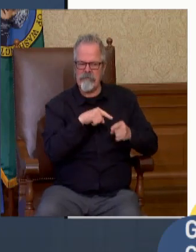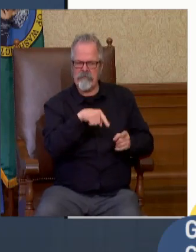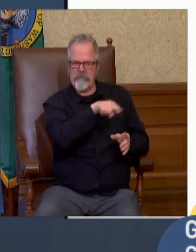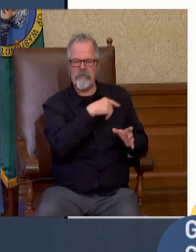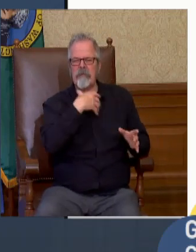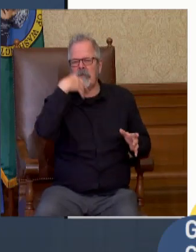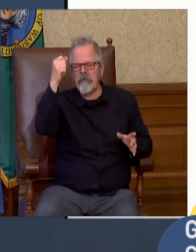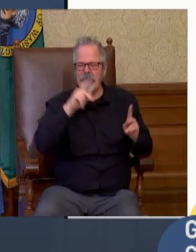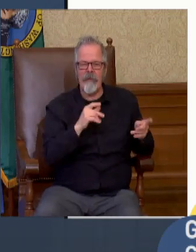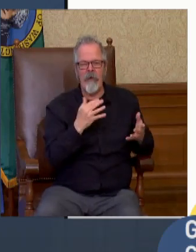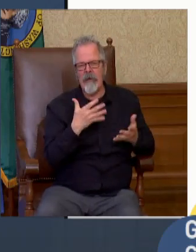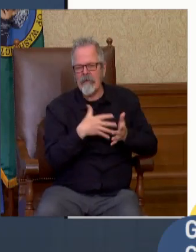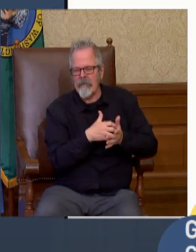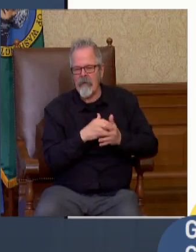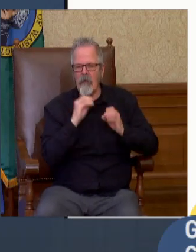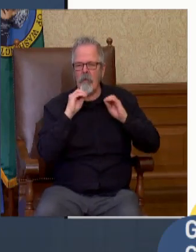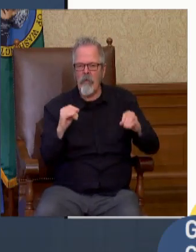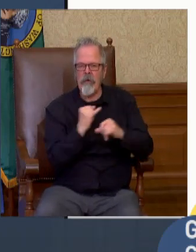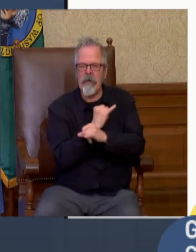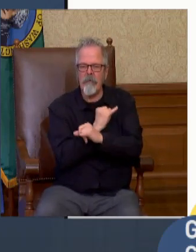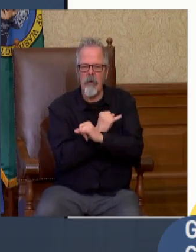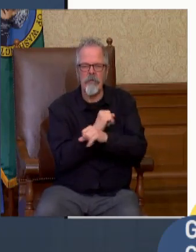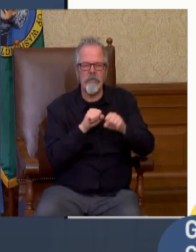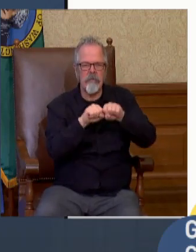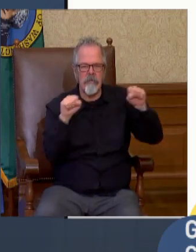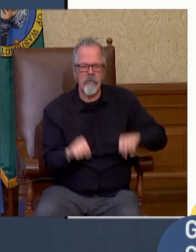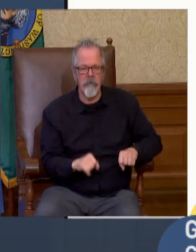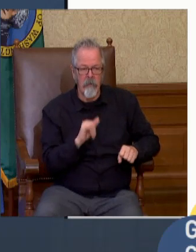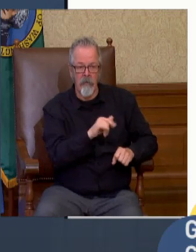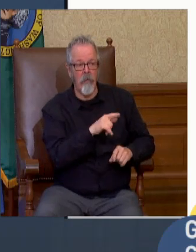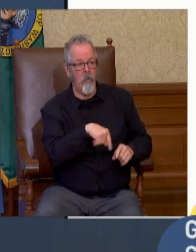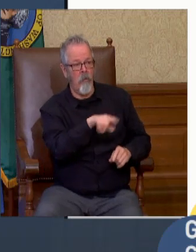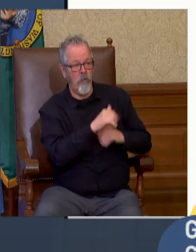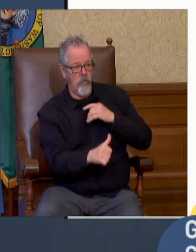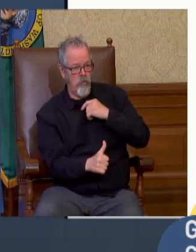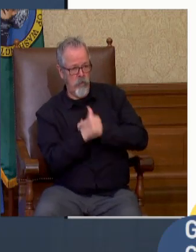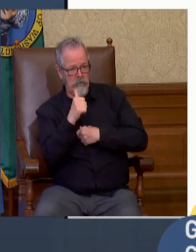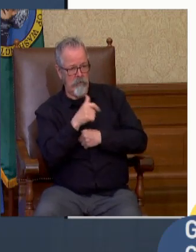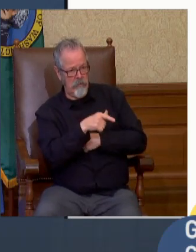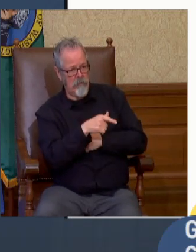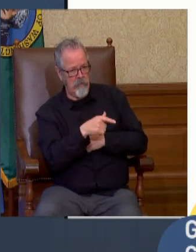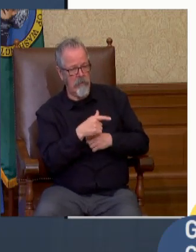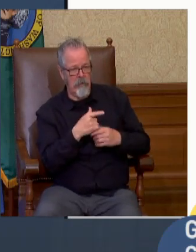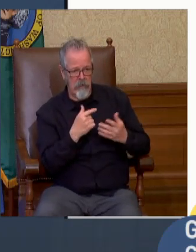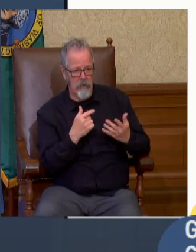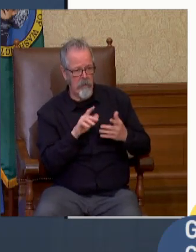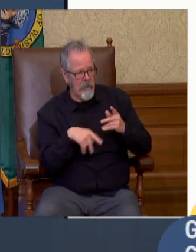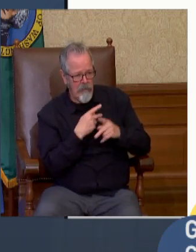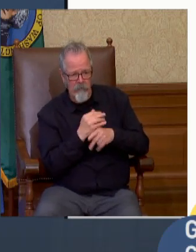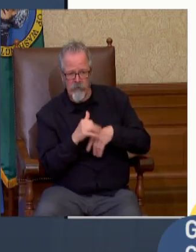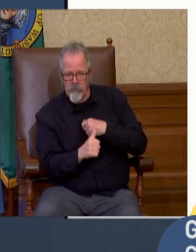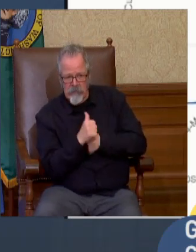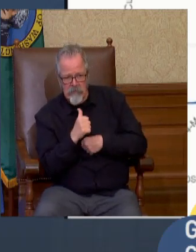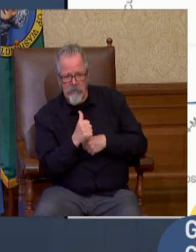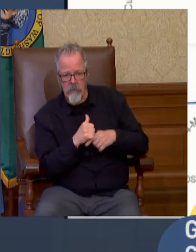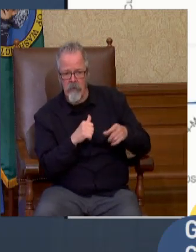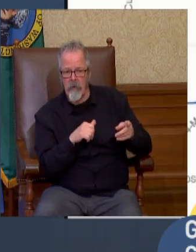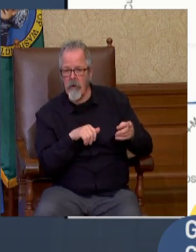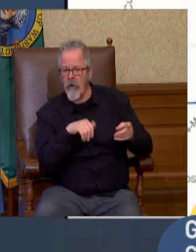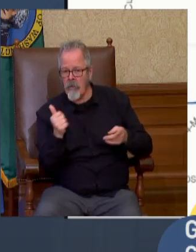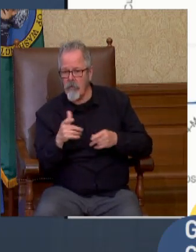and so we evaluate what kind of risks there are to the most vulnerable amongst us. So if we can look at the next